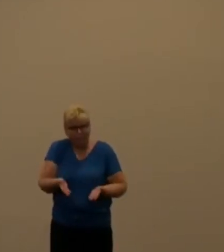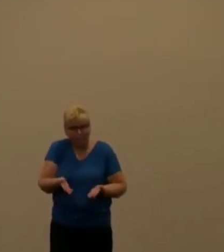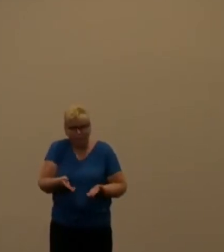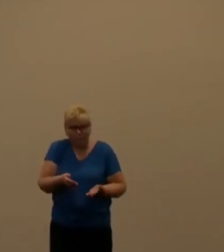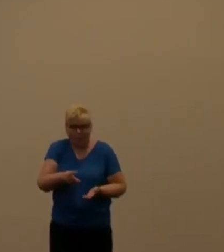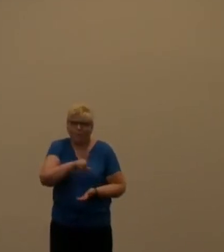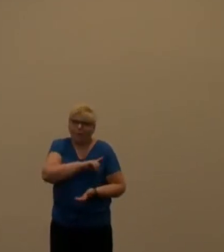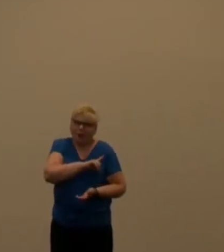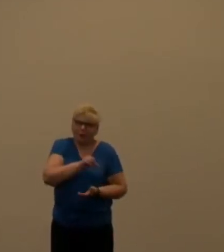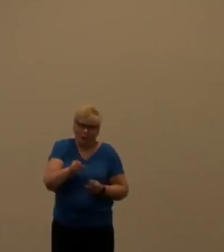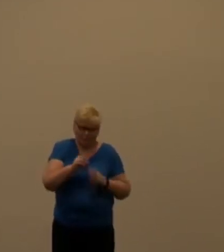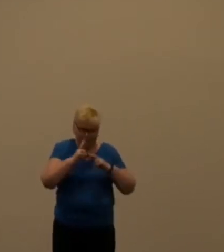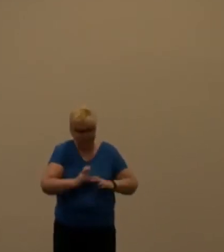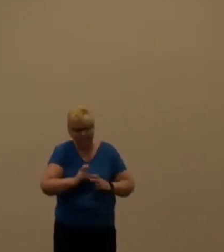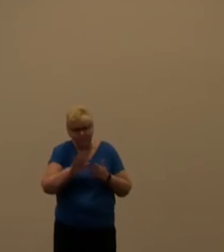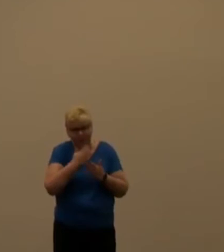is why you have the